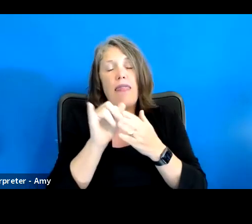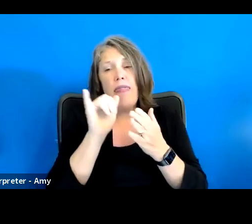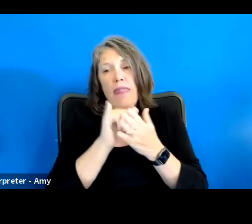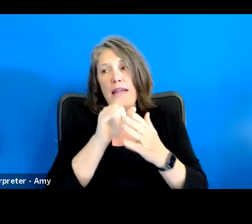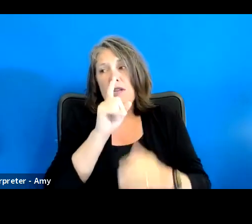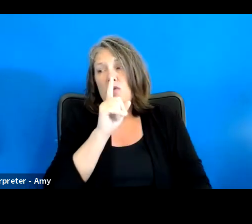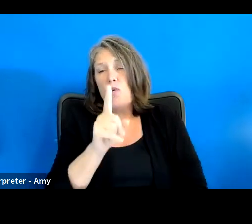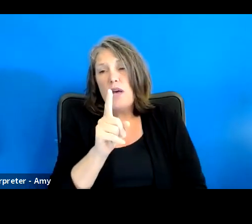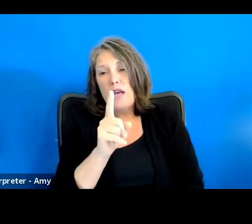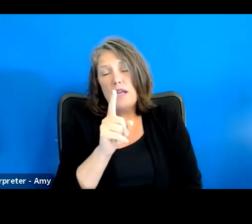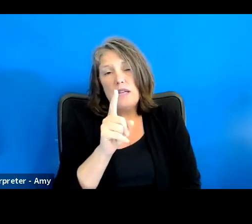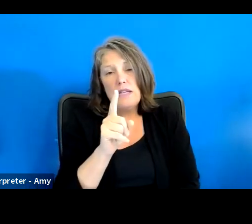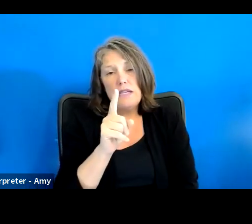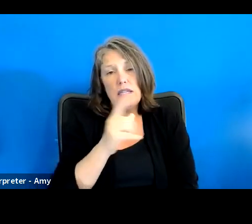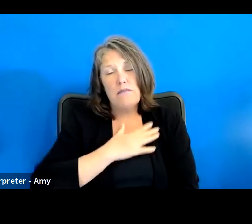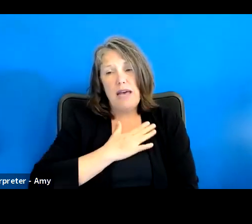was